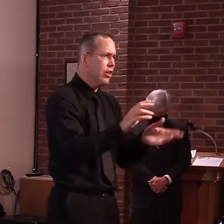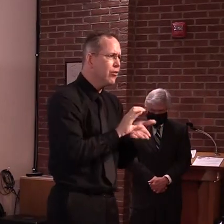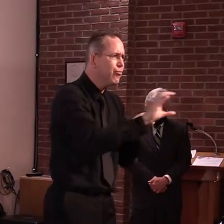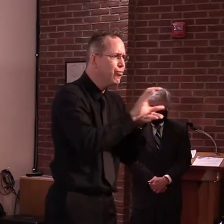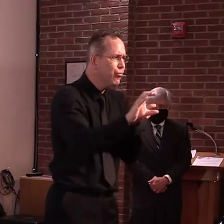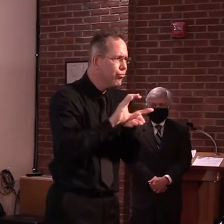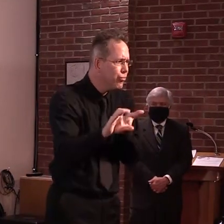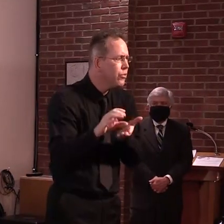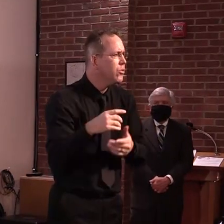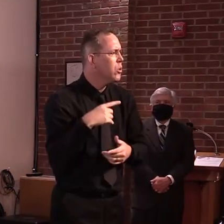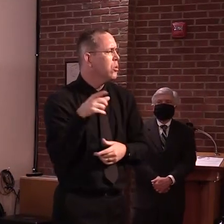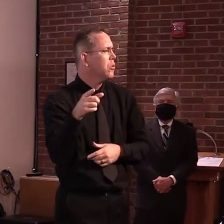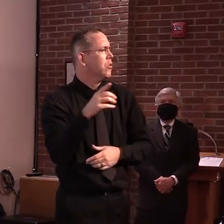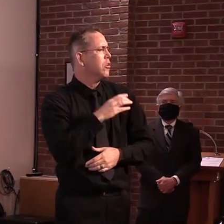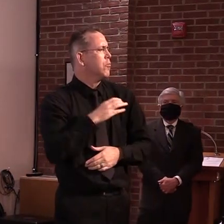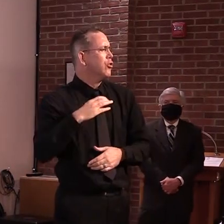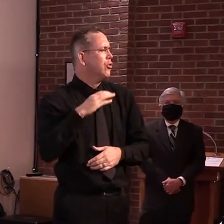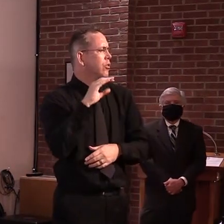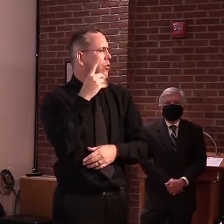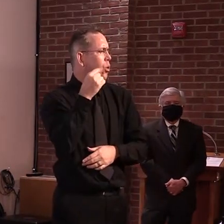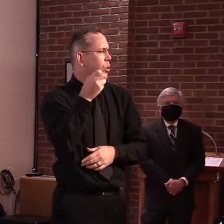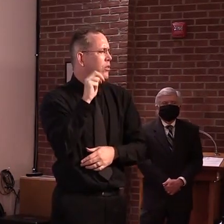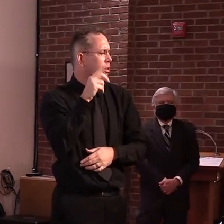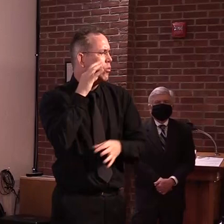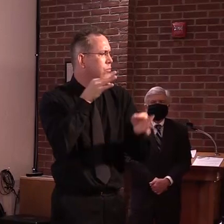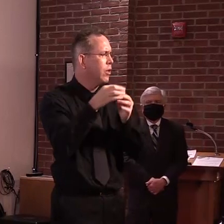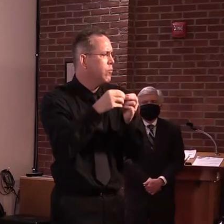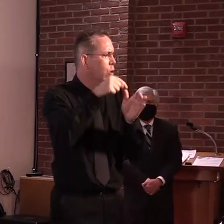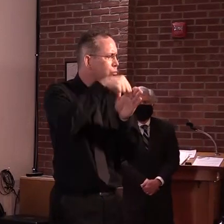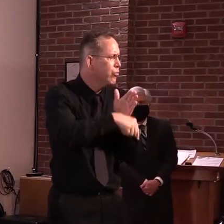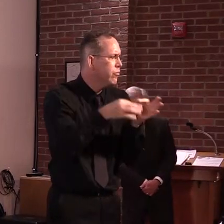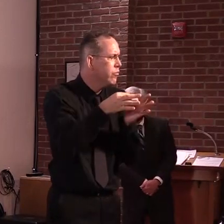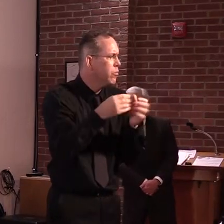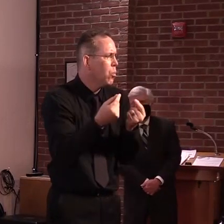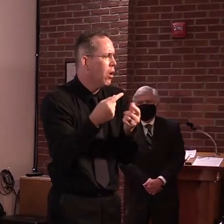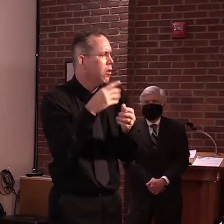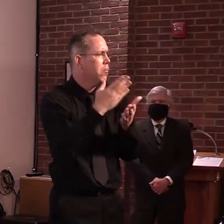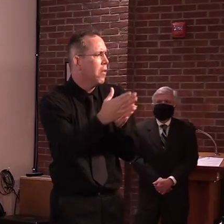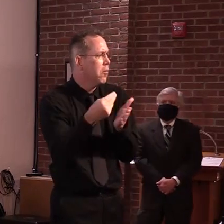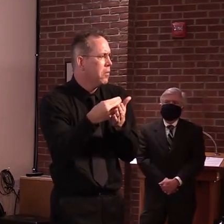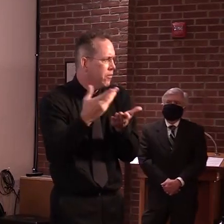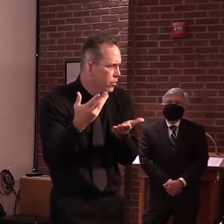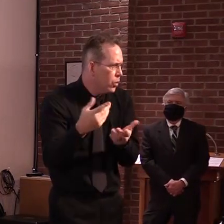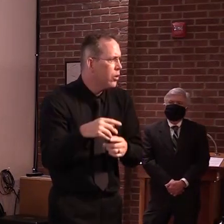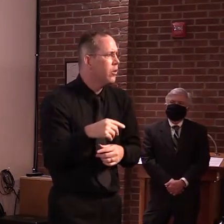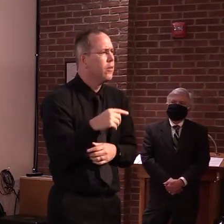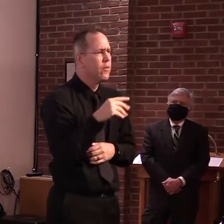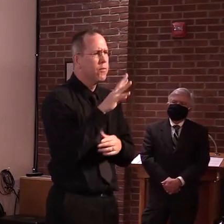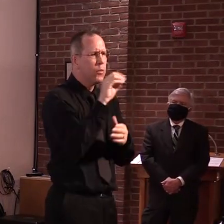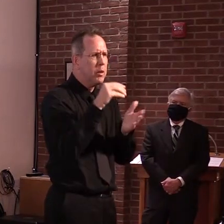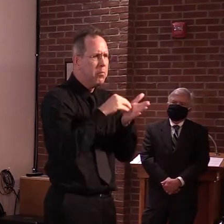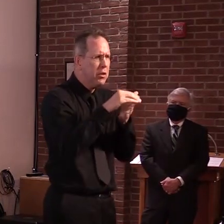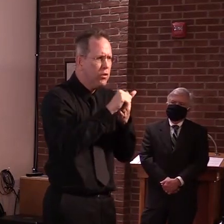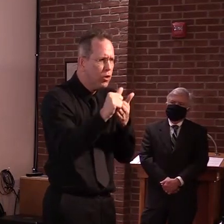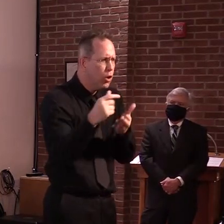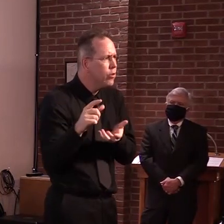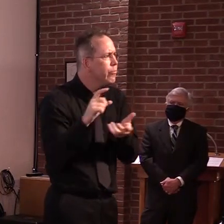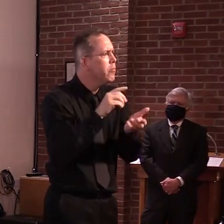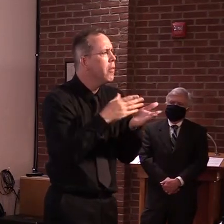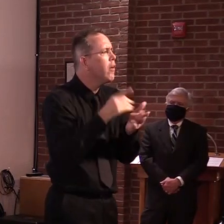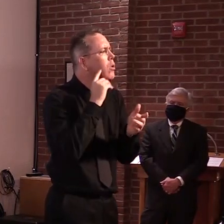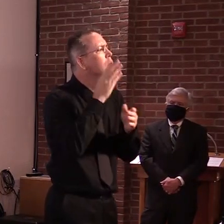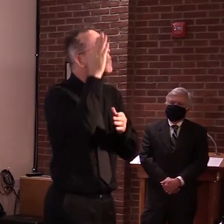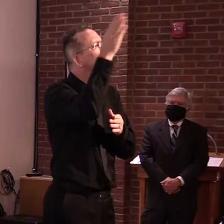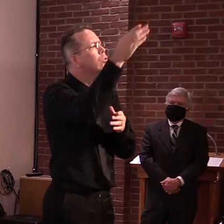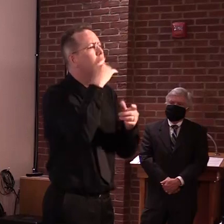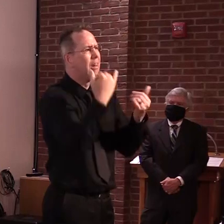package, which is a total of $90 million that's focused on long-term economic recovery. So, here's the bottom